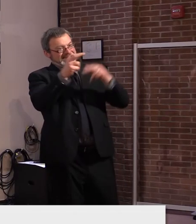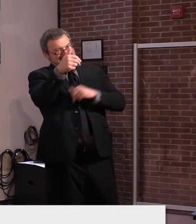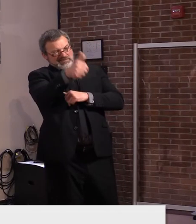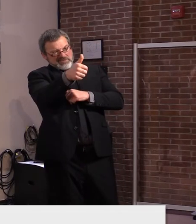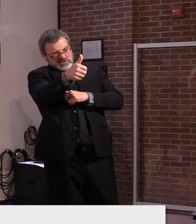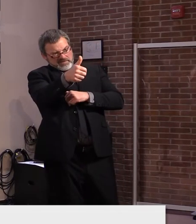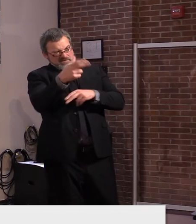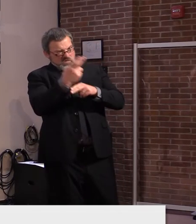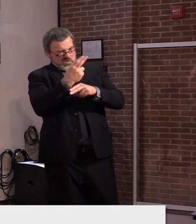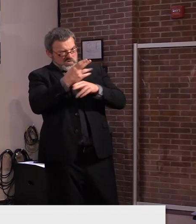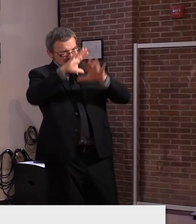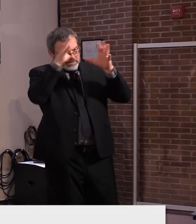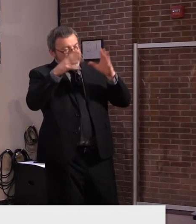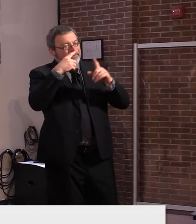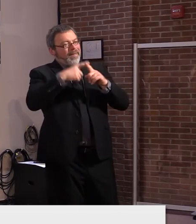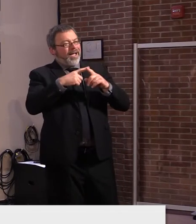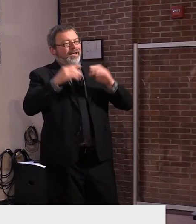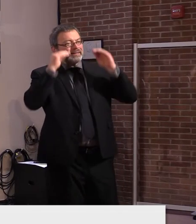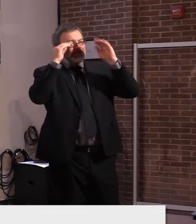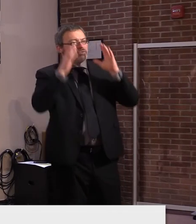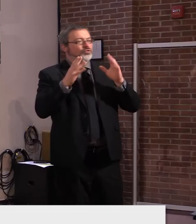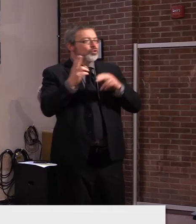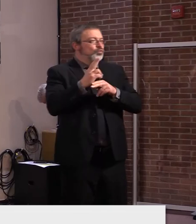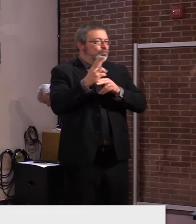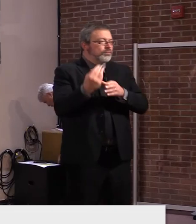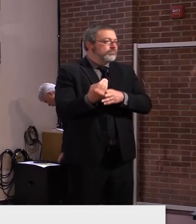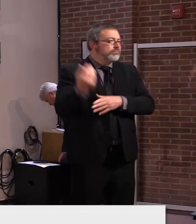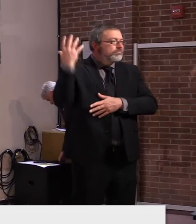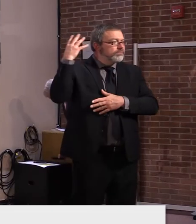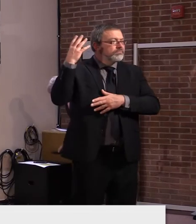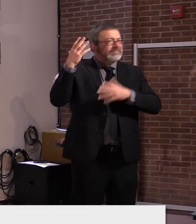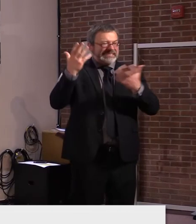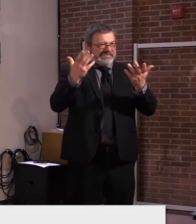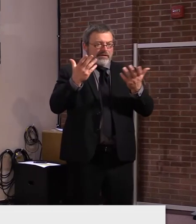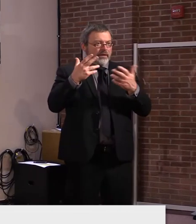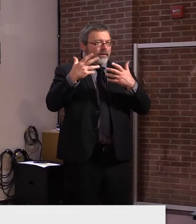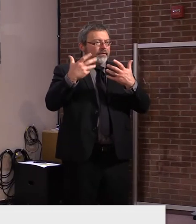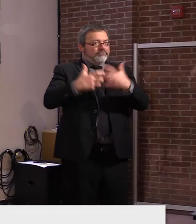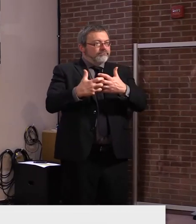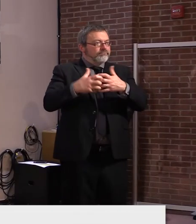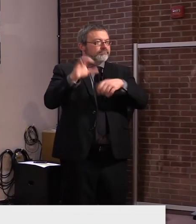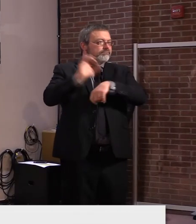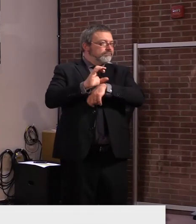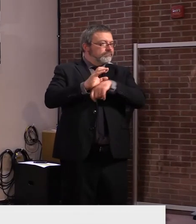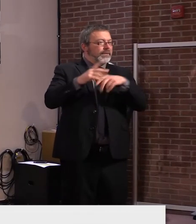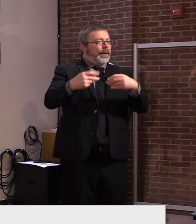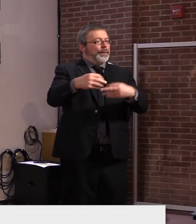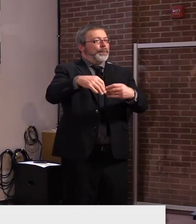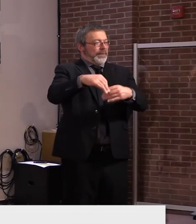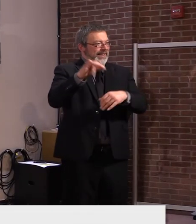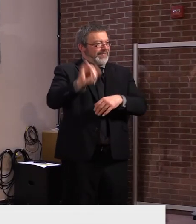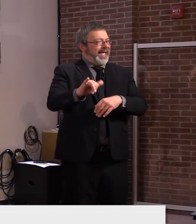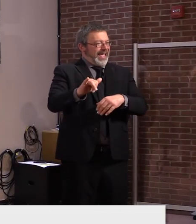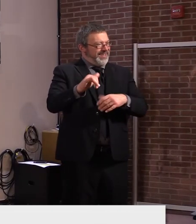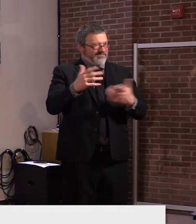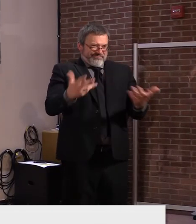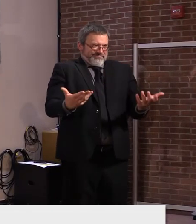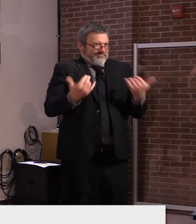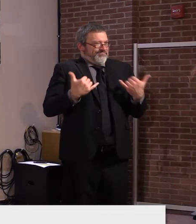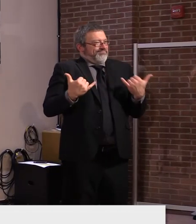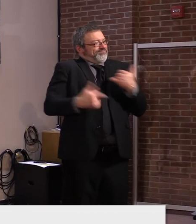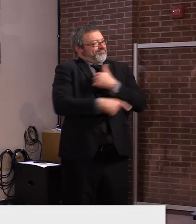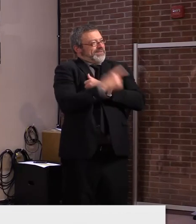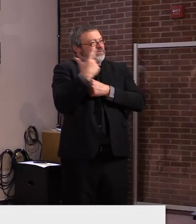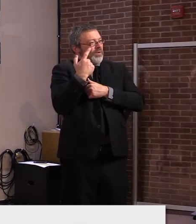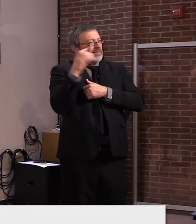use of space, is it conducive to 21st century learning patterns, for example? So first phase inventory, we're hoping to get done in